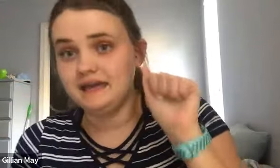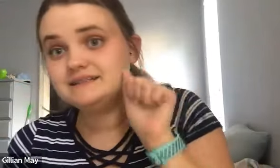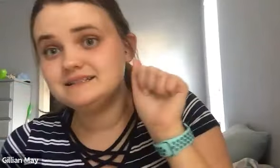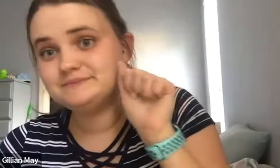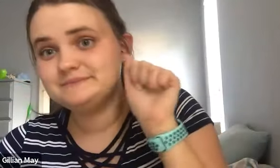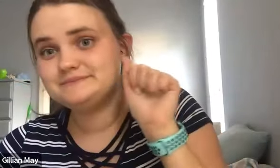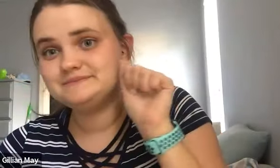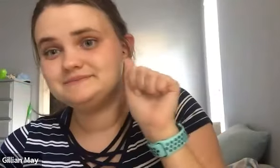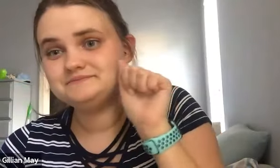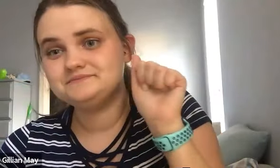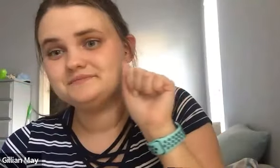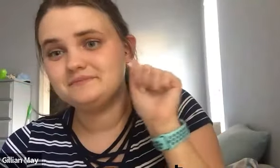aunt,